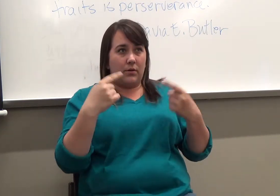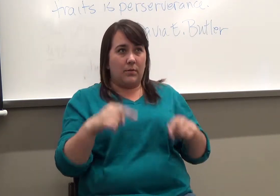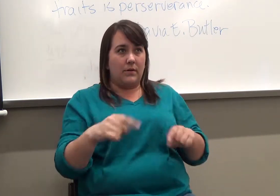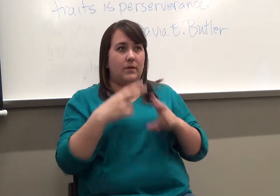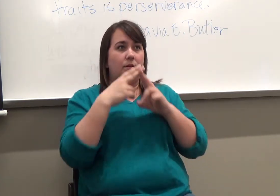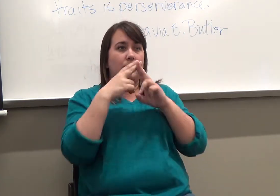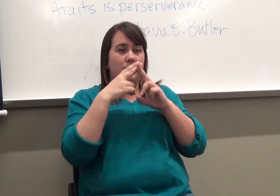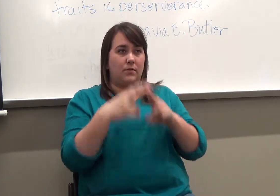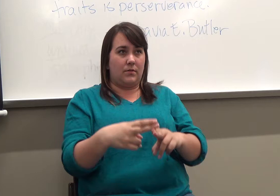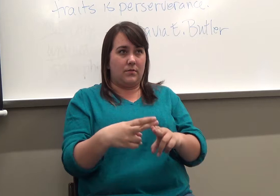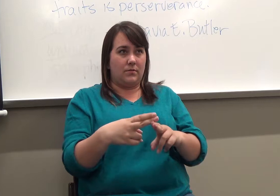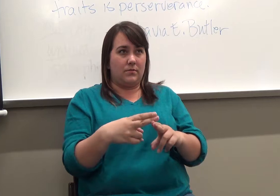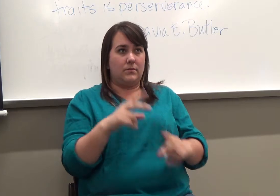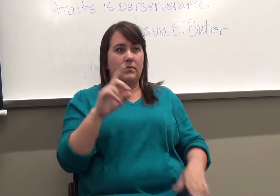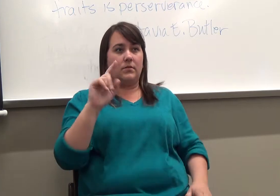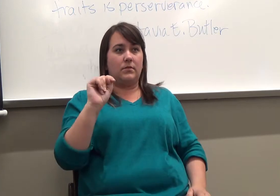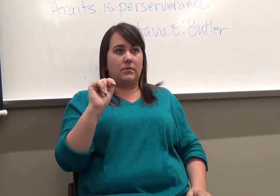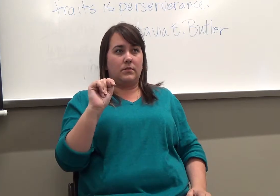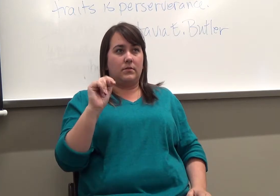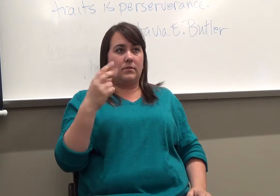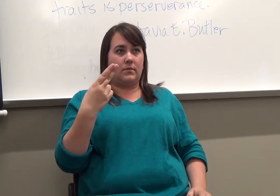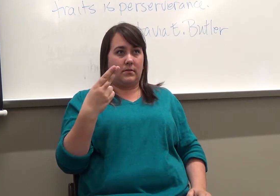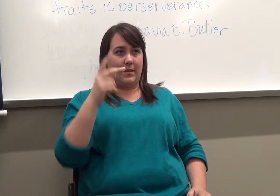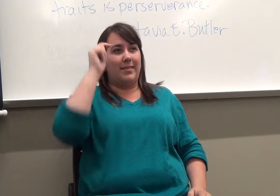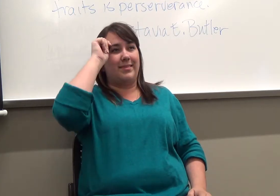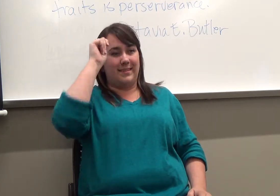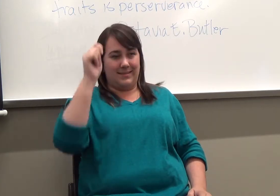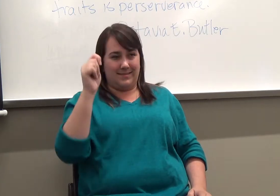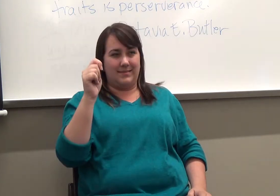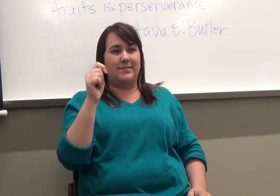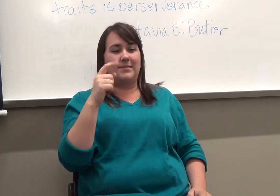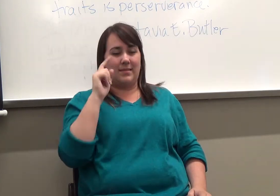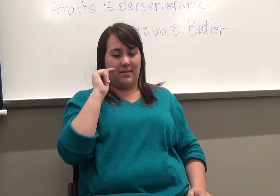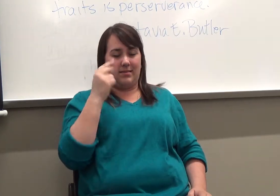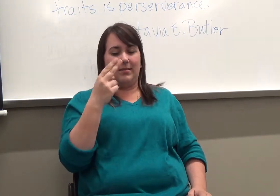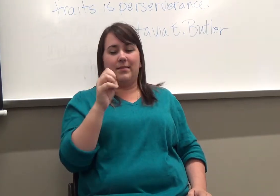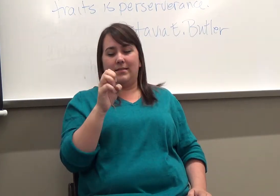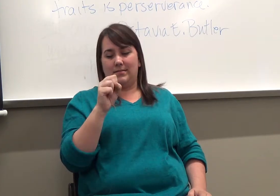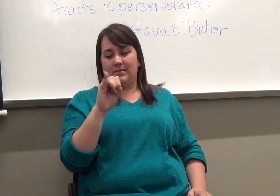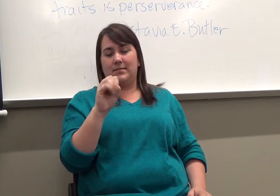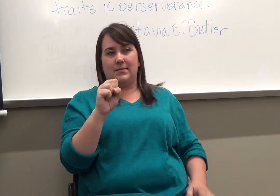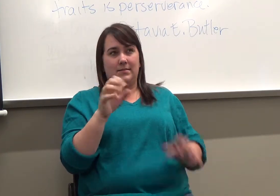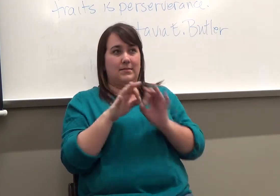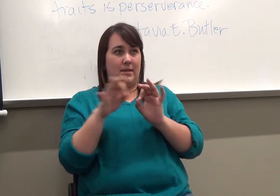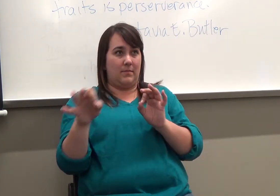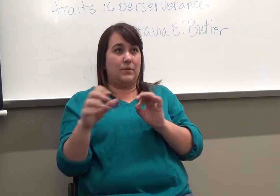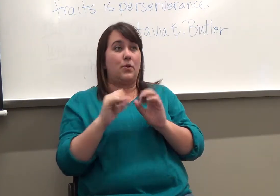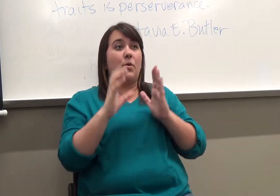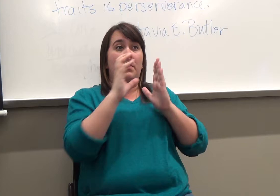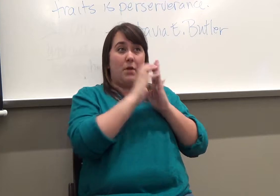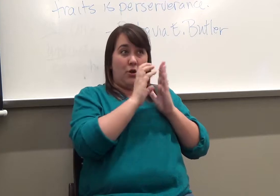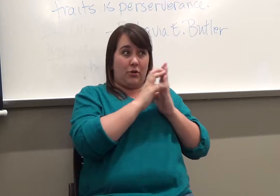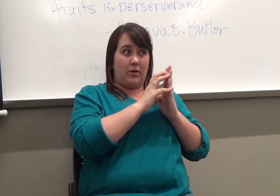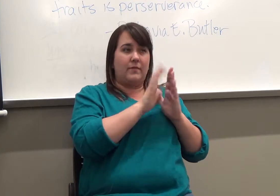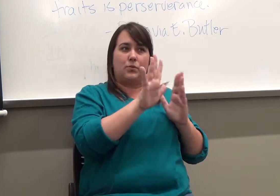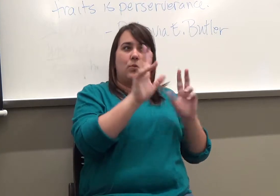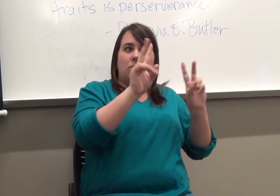statement. And just like in the paragraph, that thesis statement has to contain